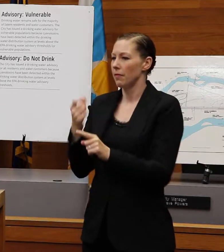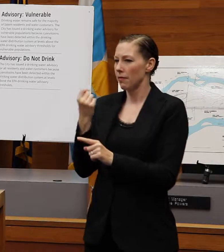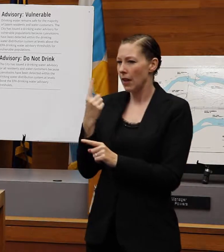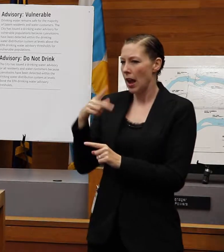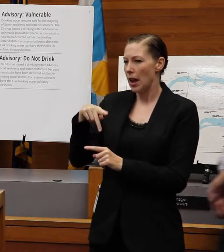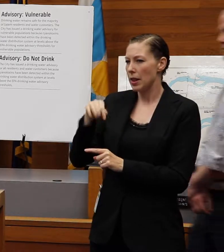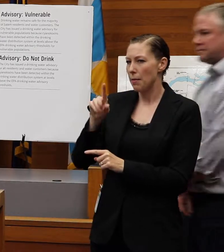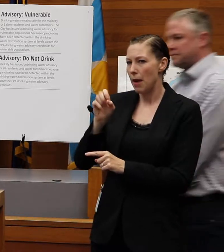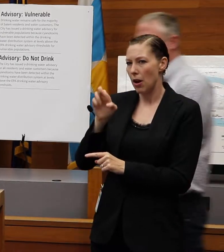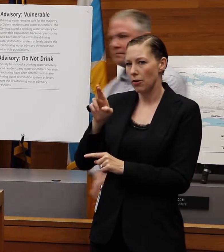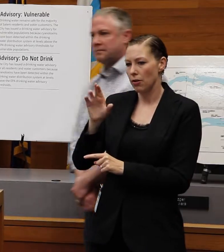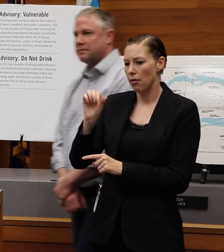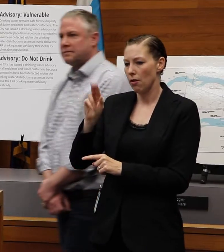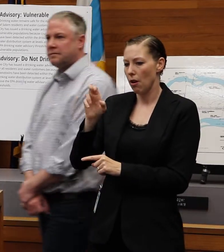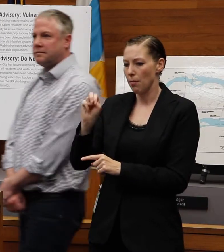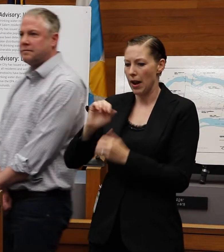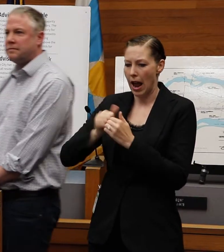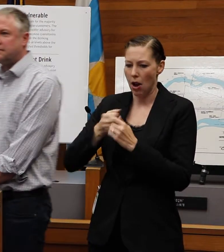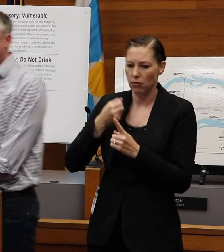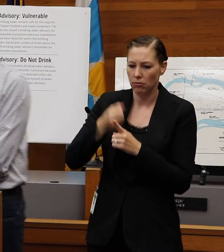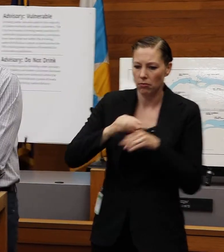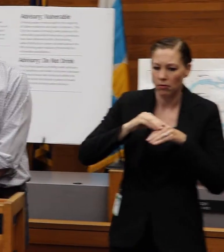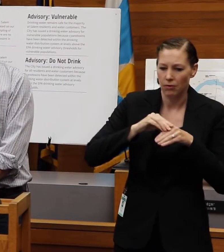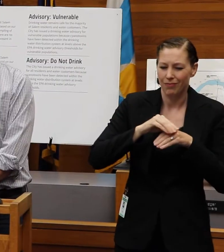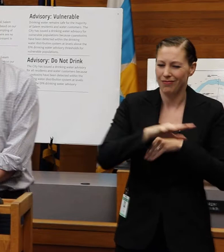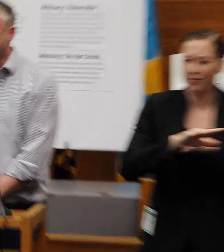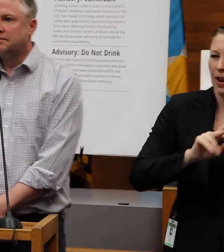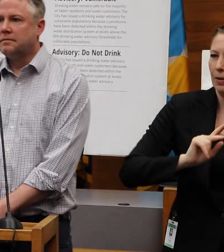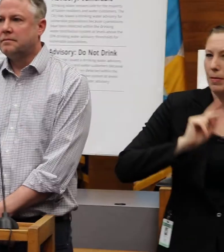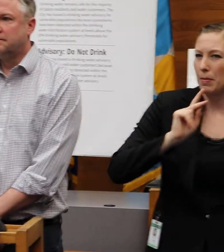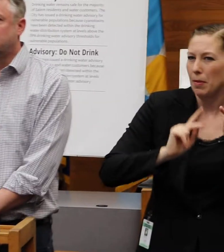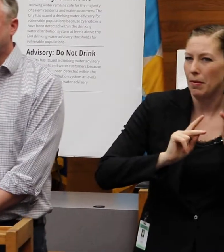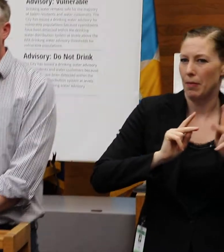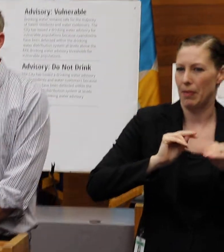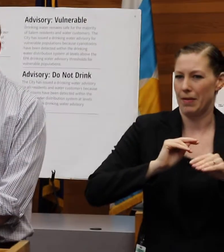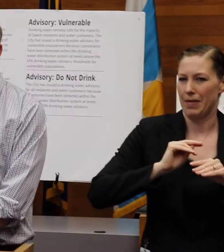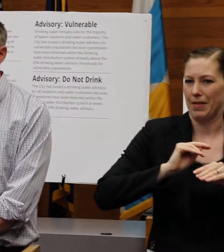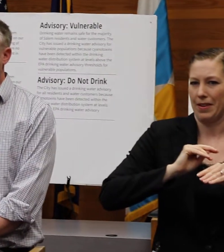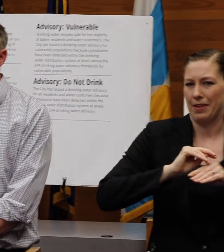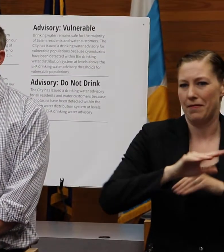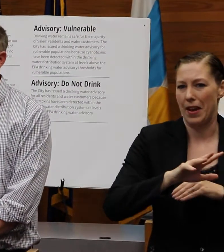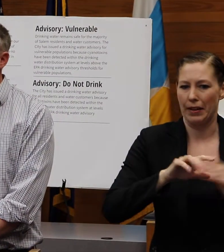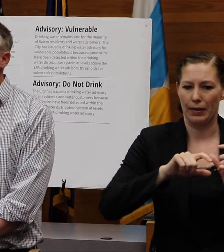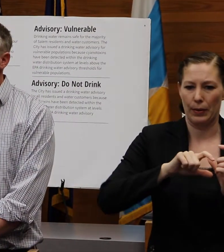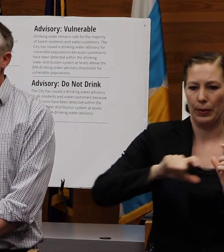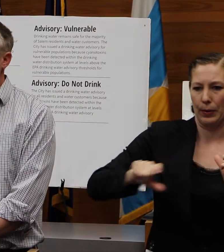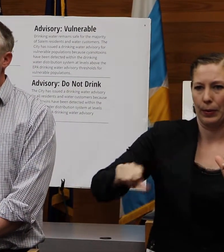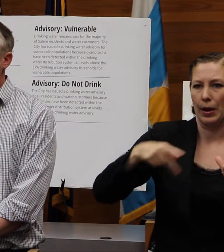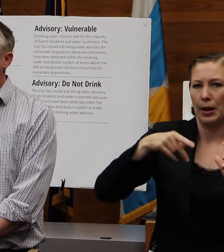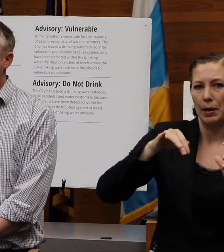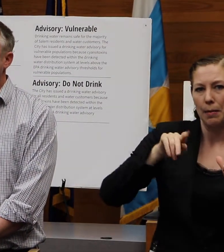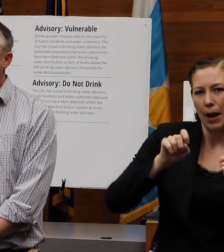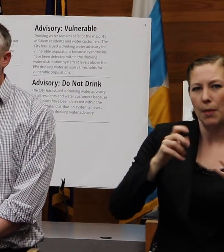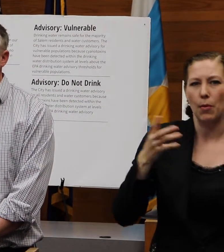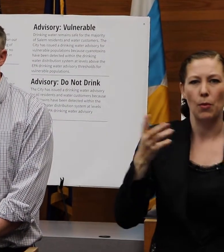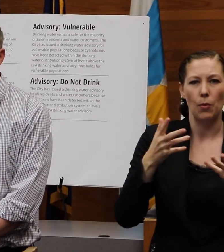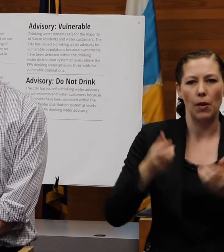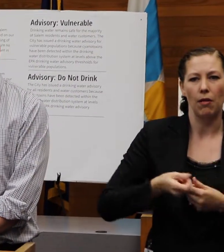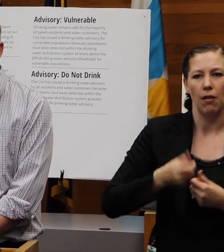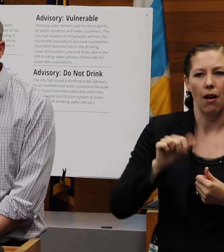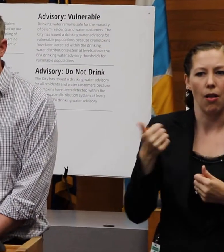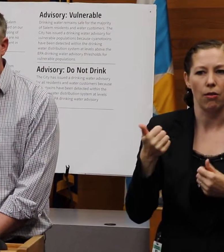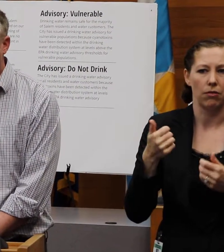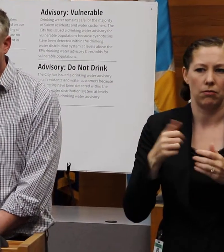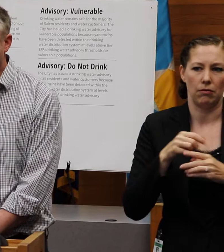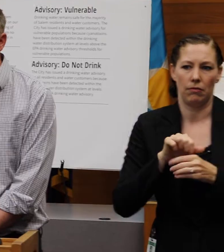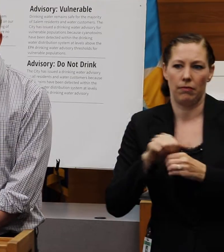take the toxins out of the water, but would it have any other effects on people's pipes or just in general? It